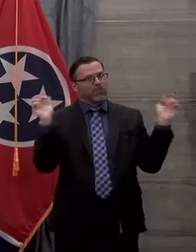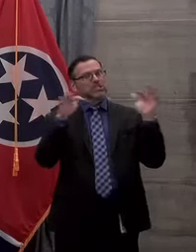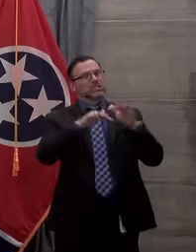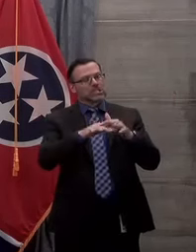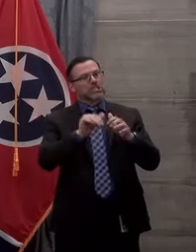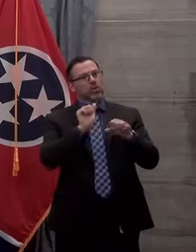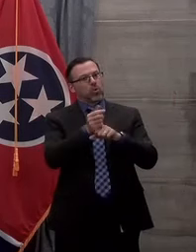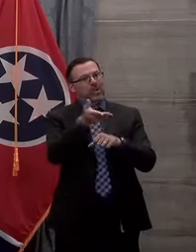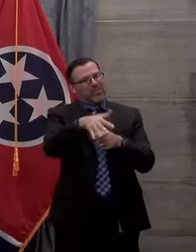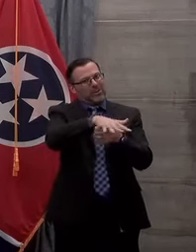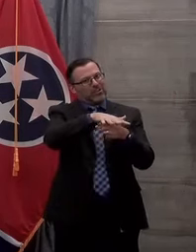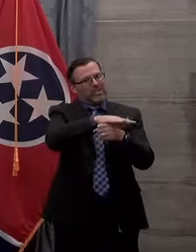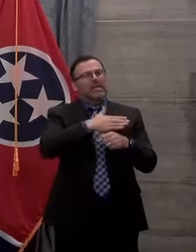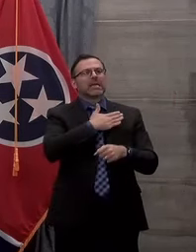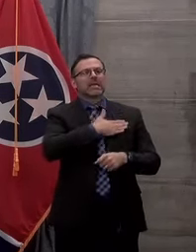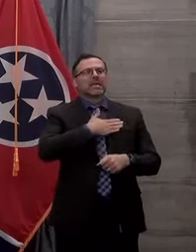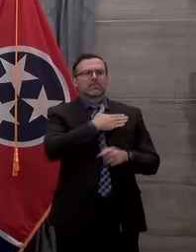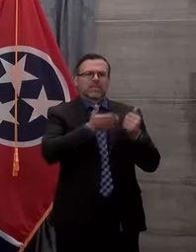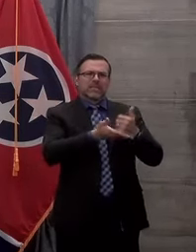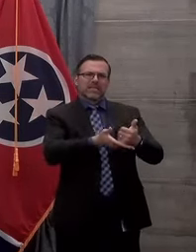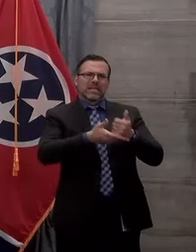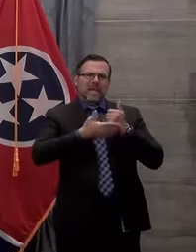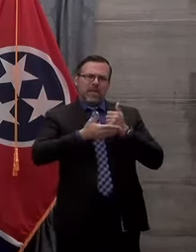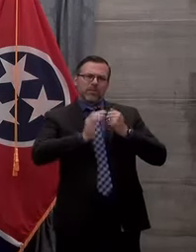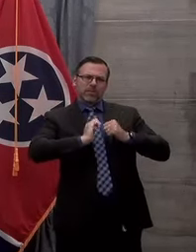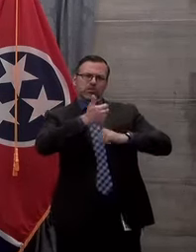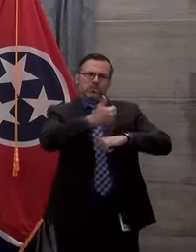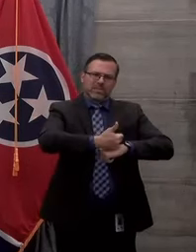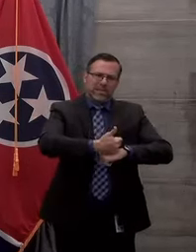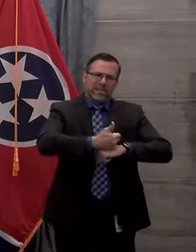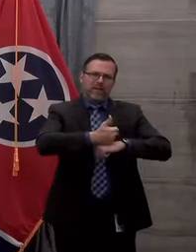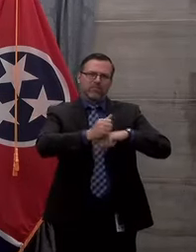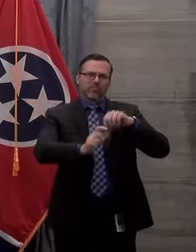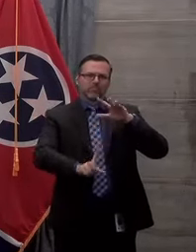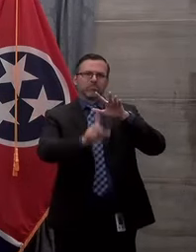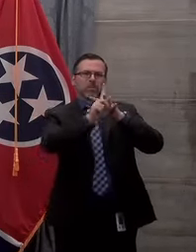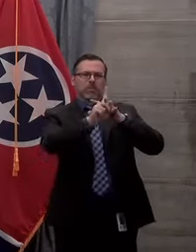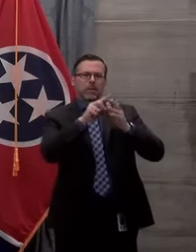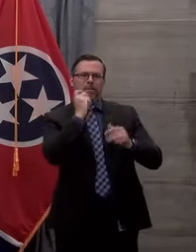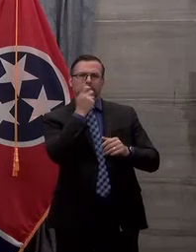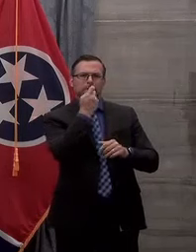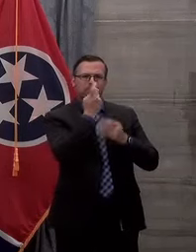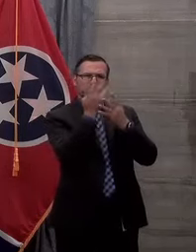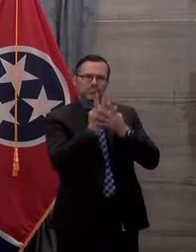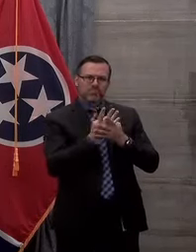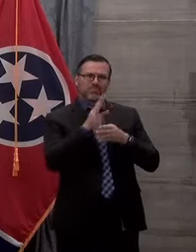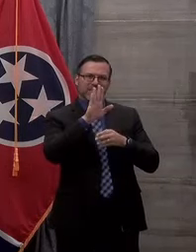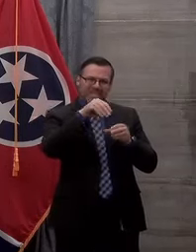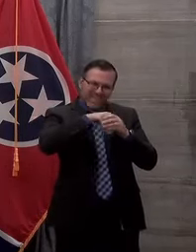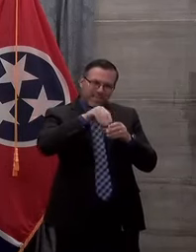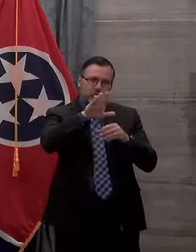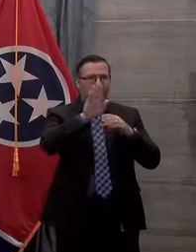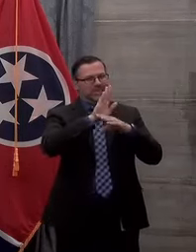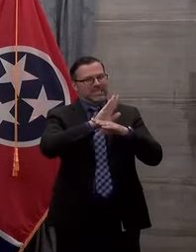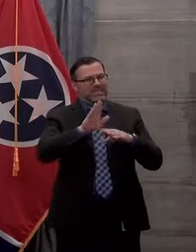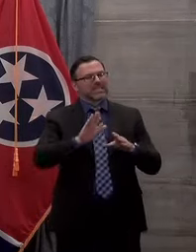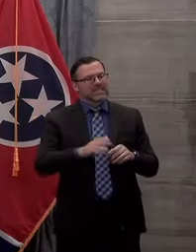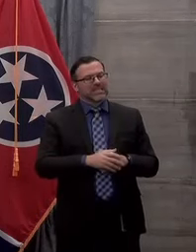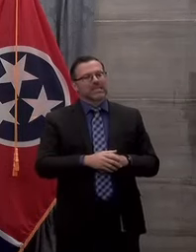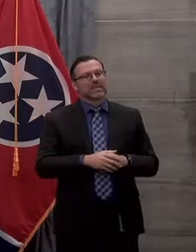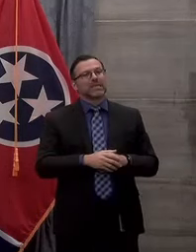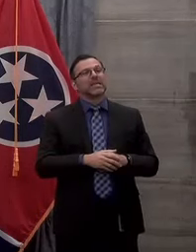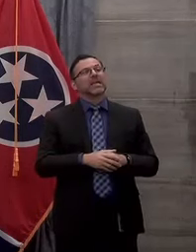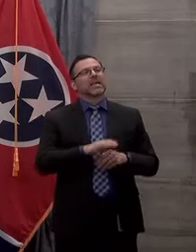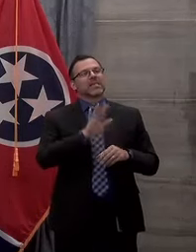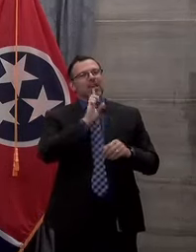to coordinate pop-up testing facilities for your companies and for your employees. Again, it helps all Tennesseans